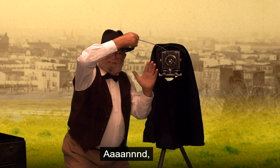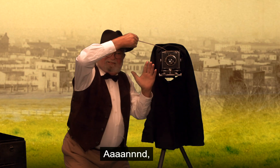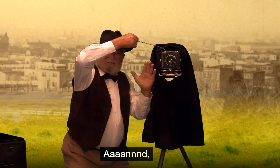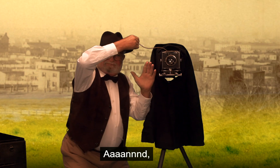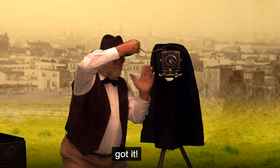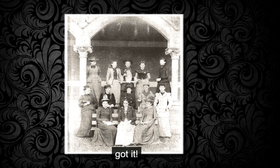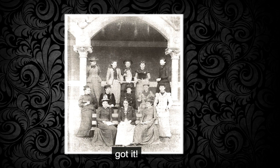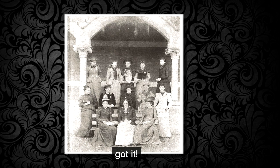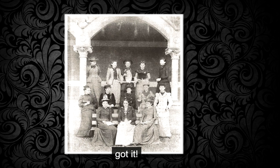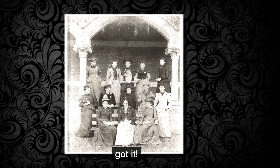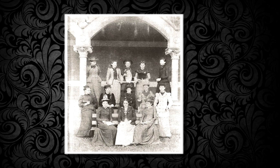And got it.